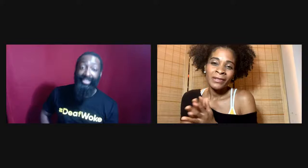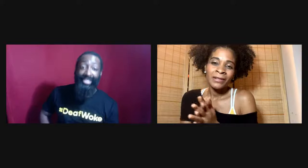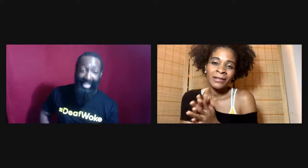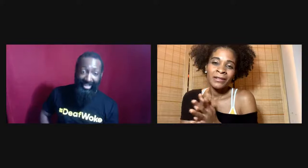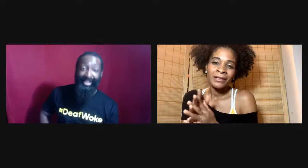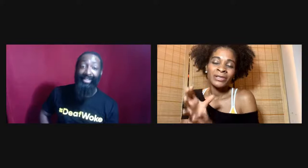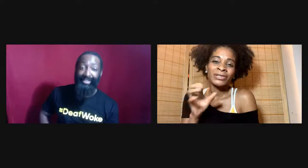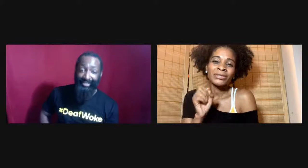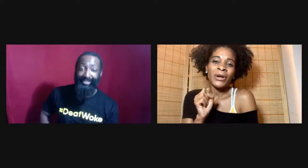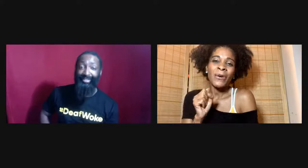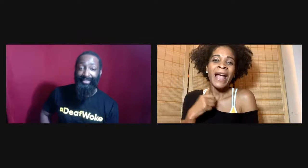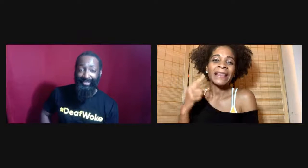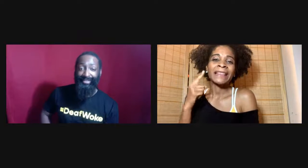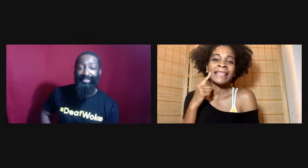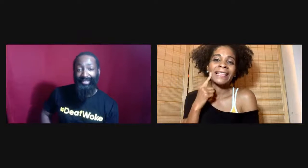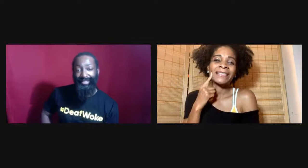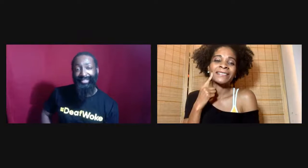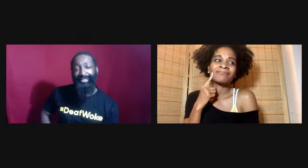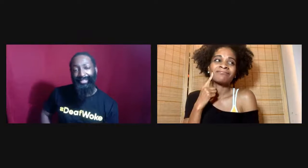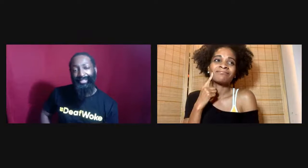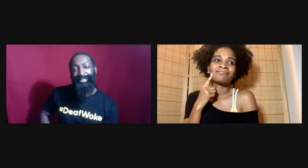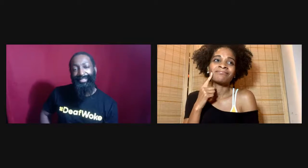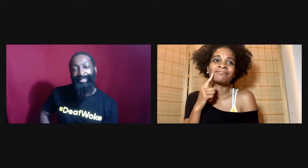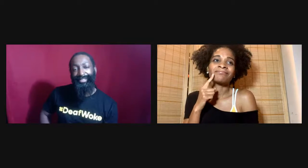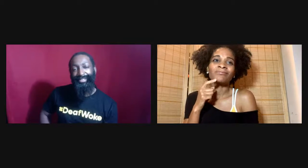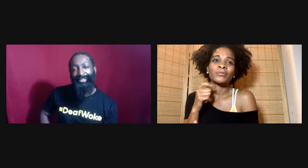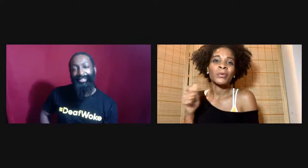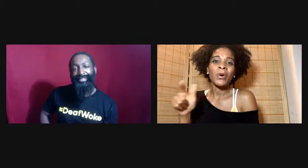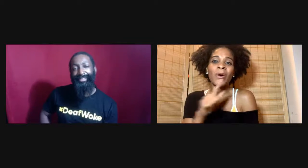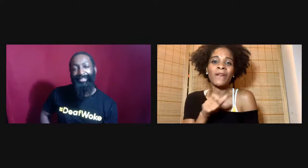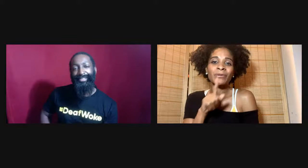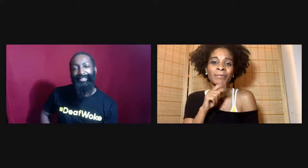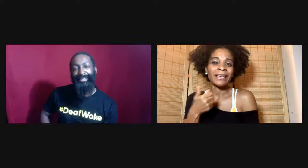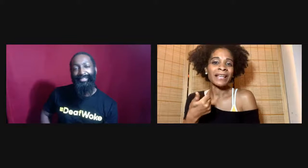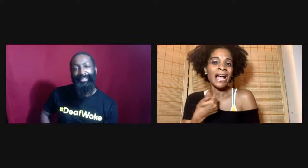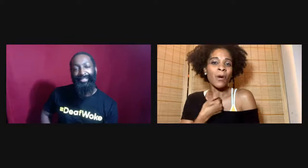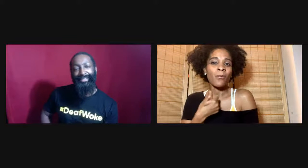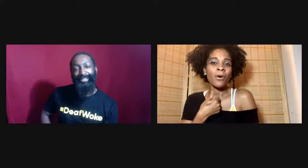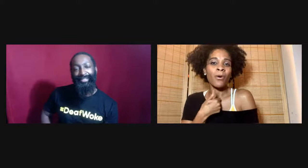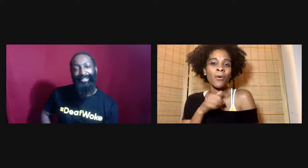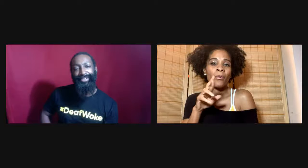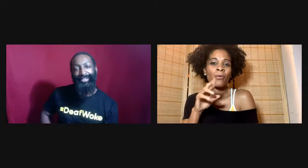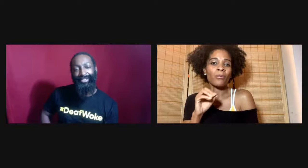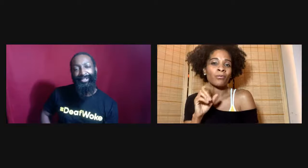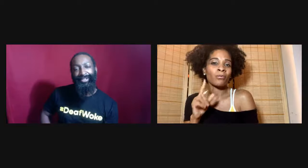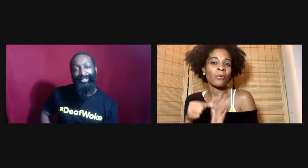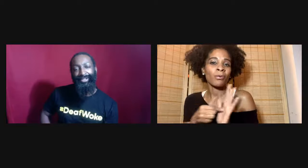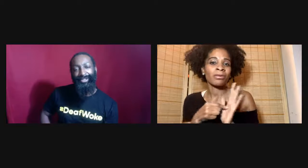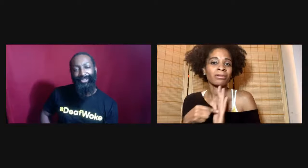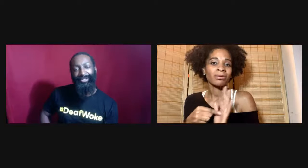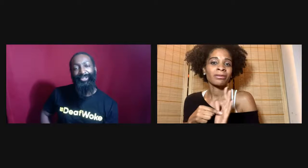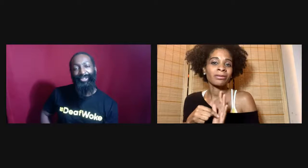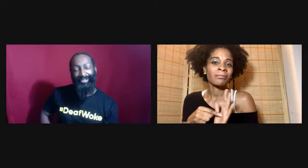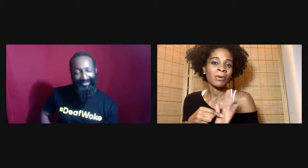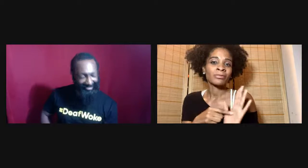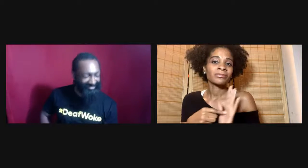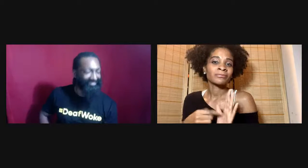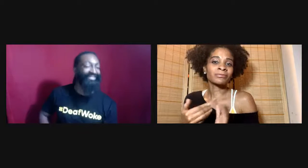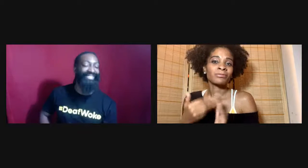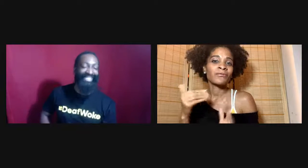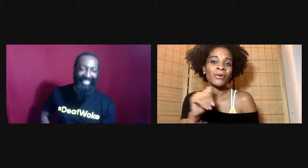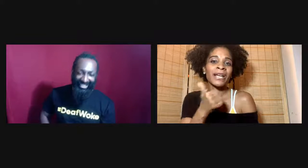model. They're somebody that I look to for accountability, an accountability partner.